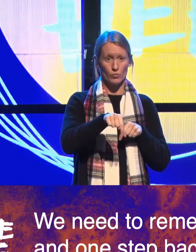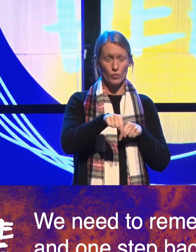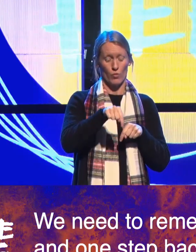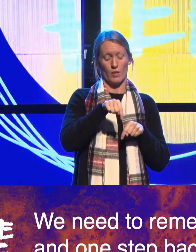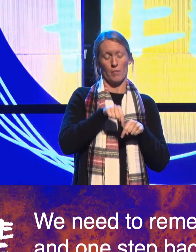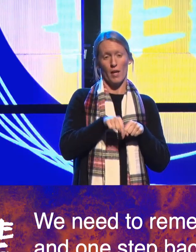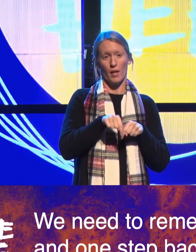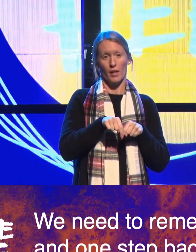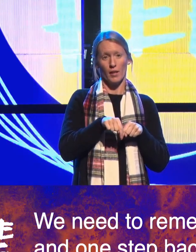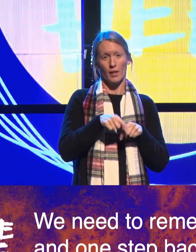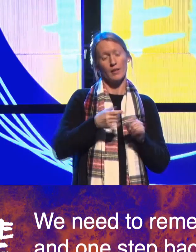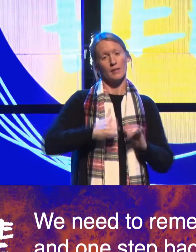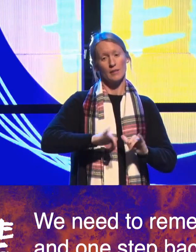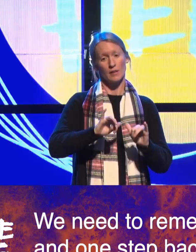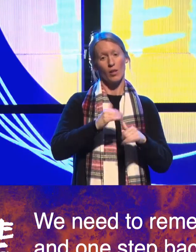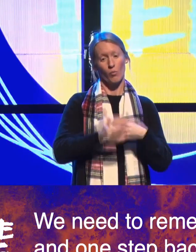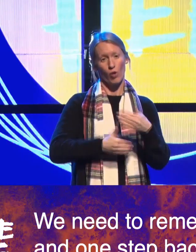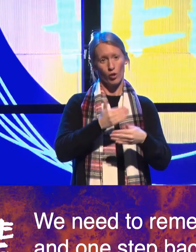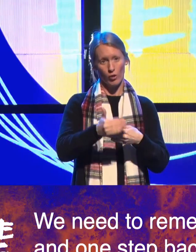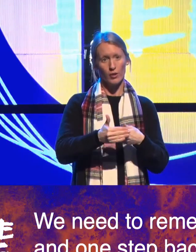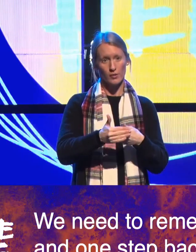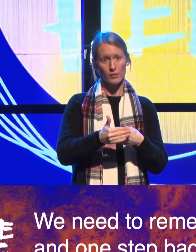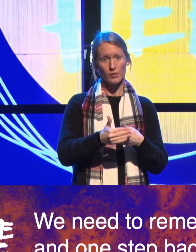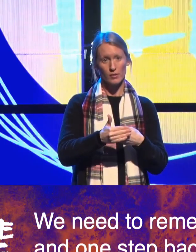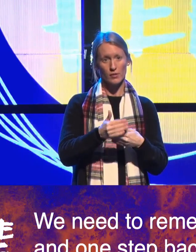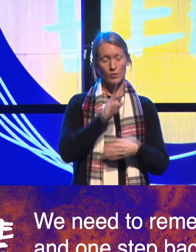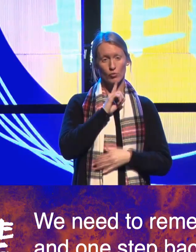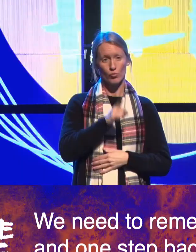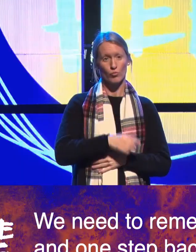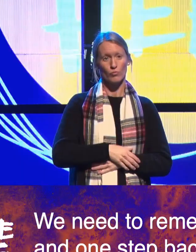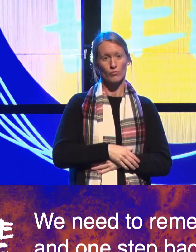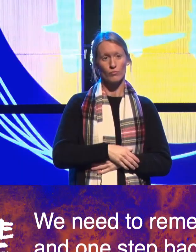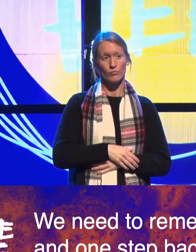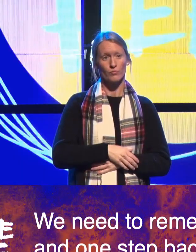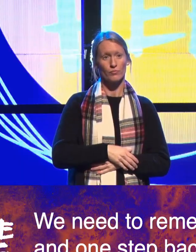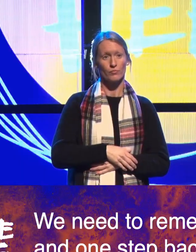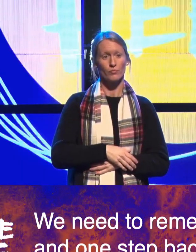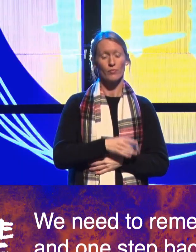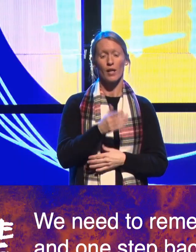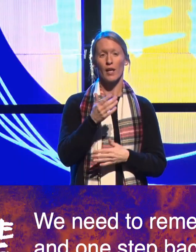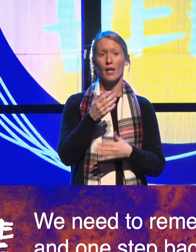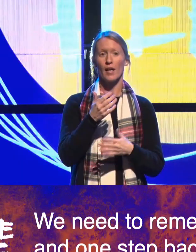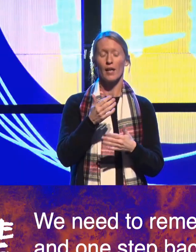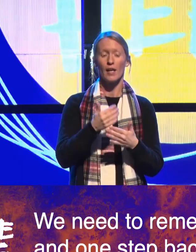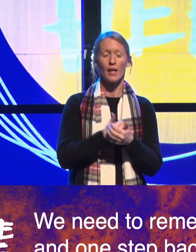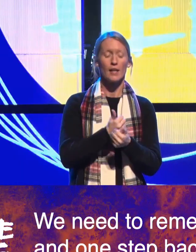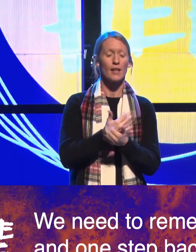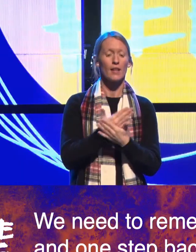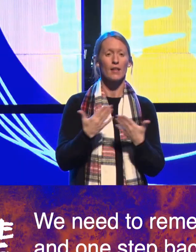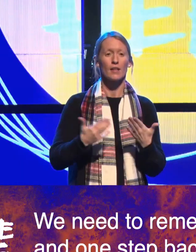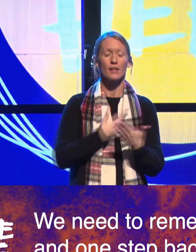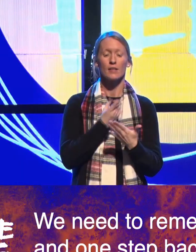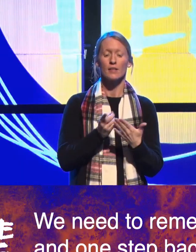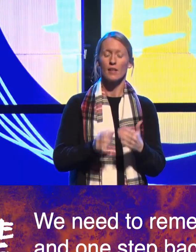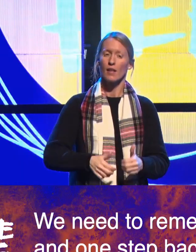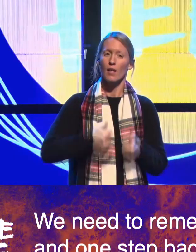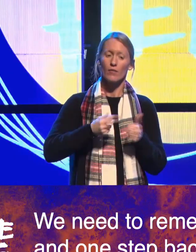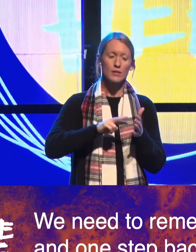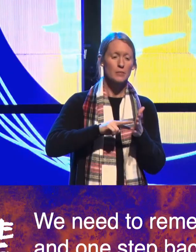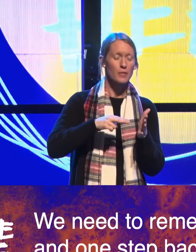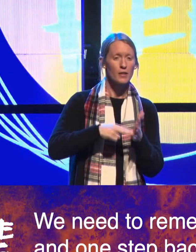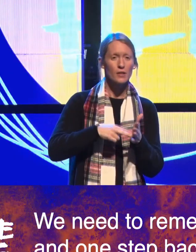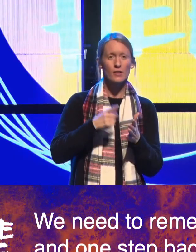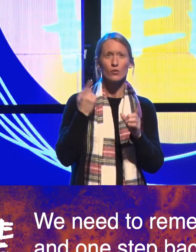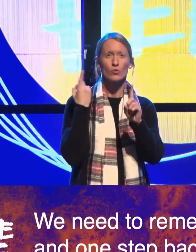progress. And the truth is, anything in life that's meaningful, any goal